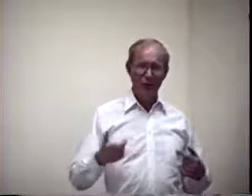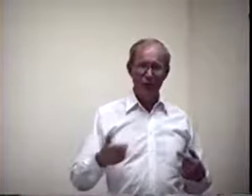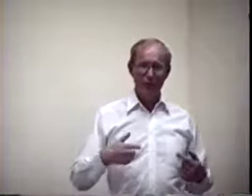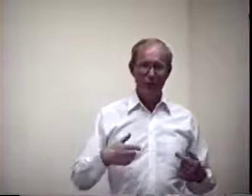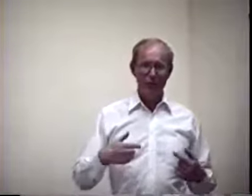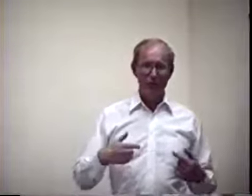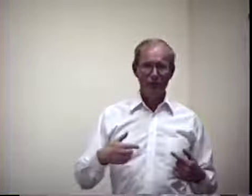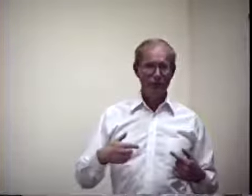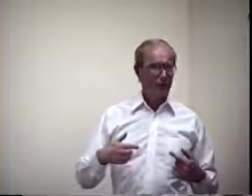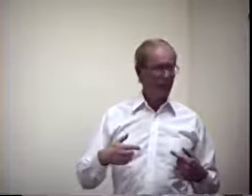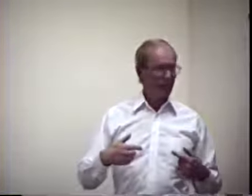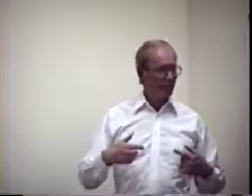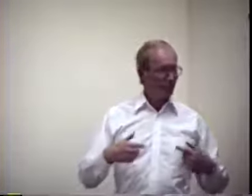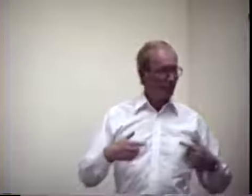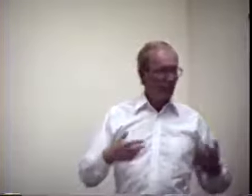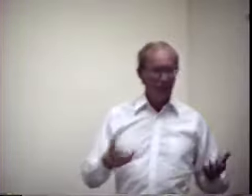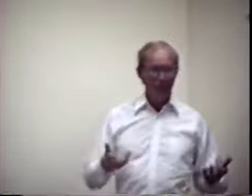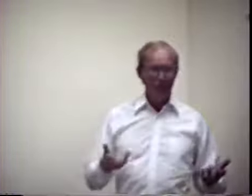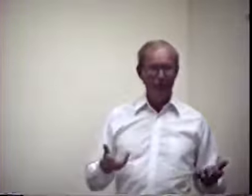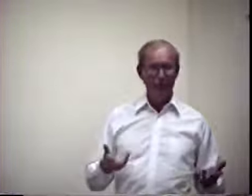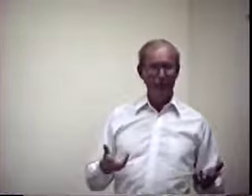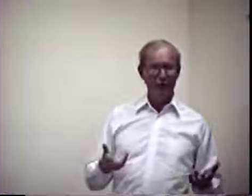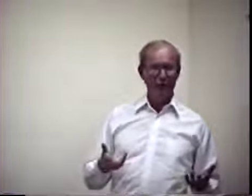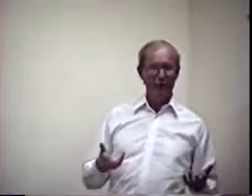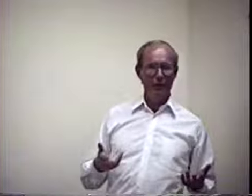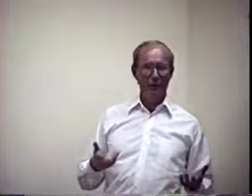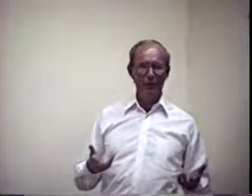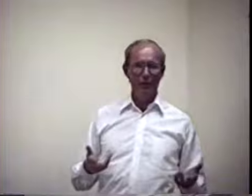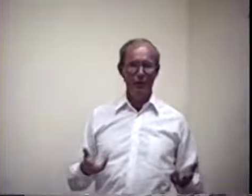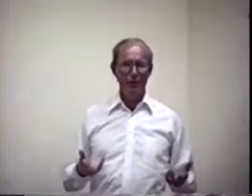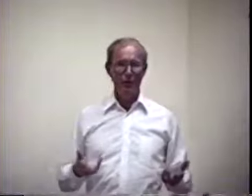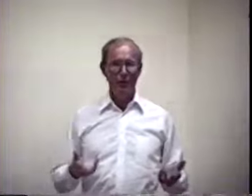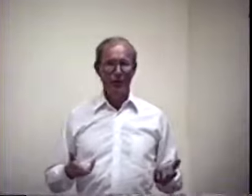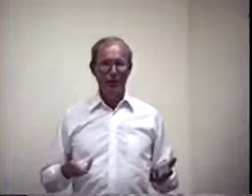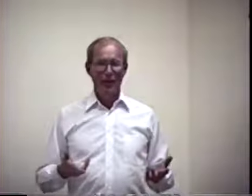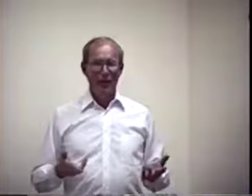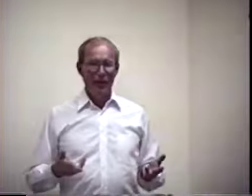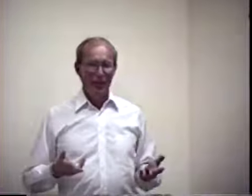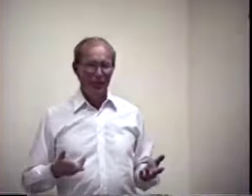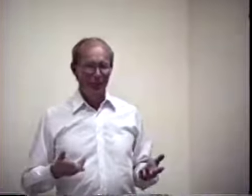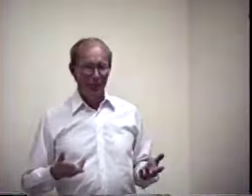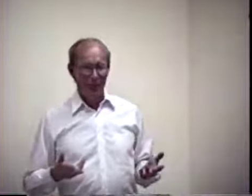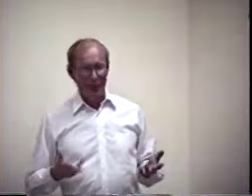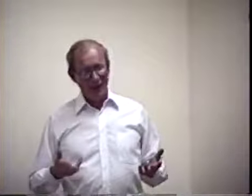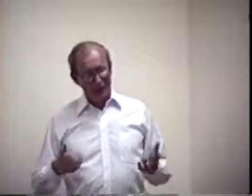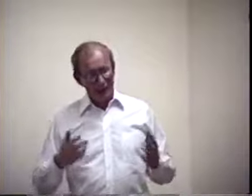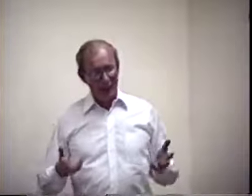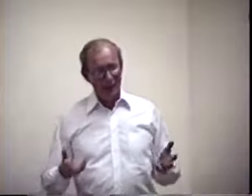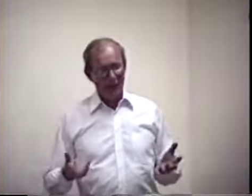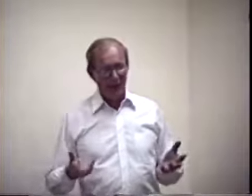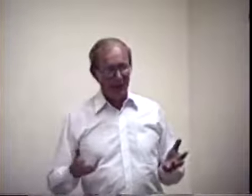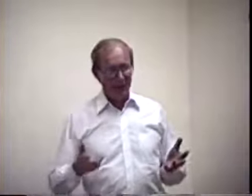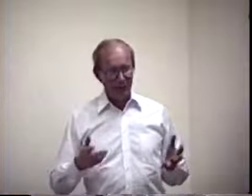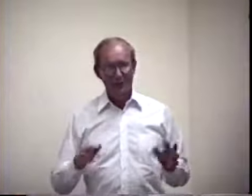I use this as our only means of communication. And at first, when I